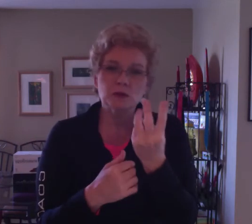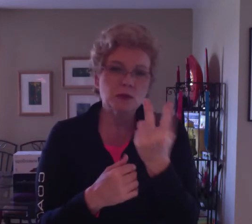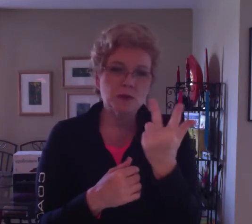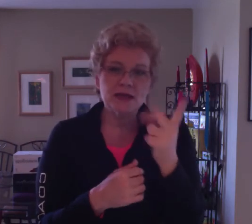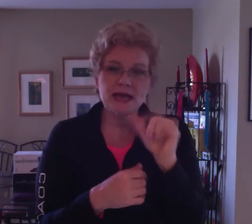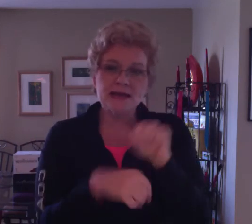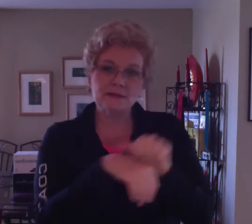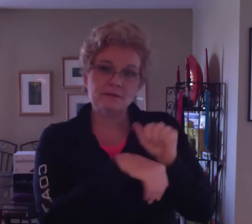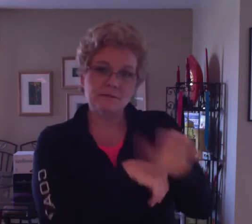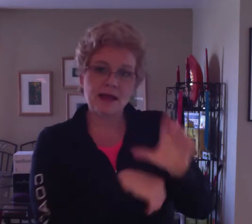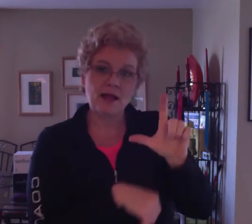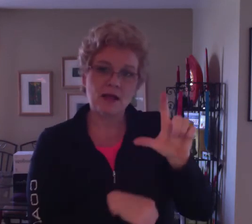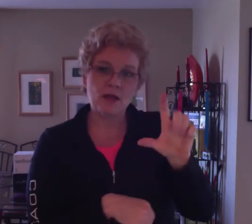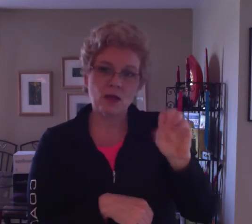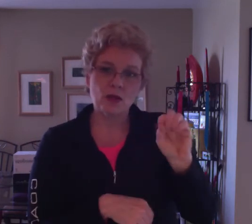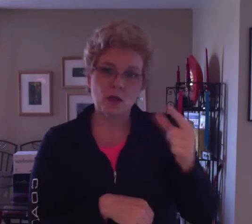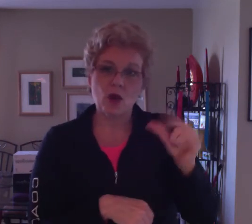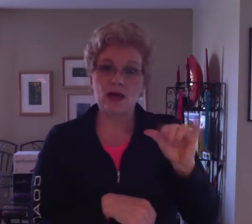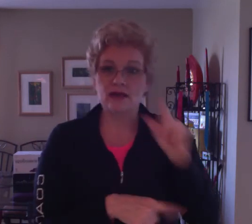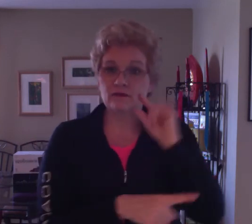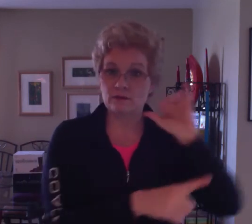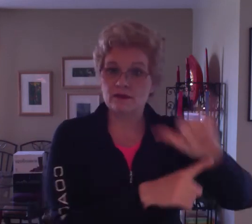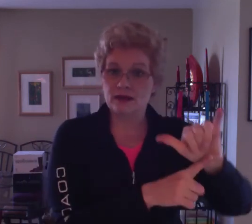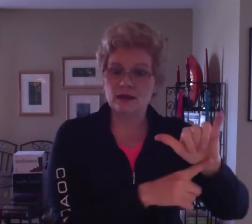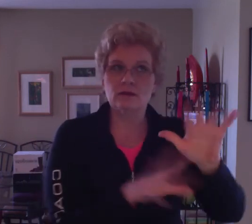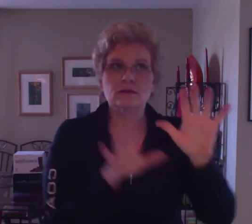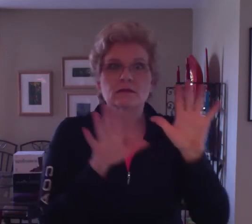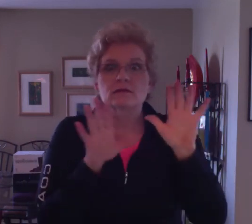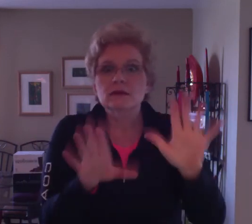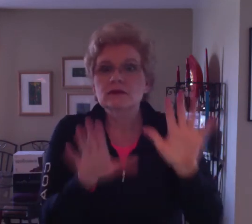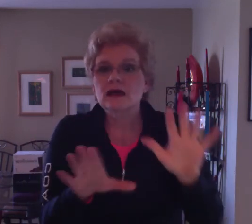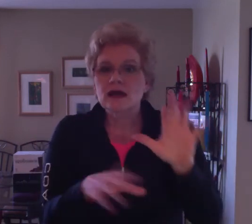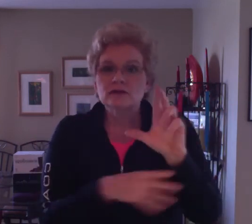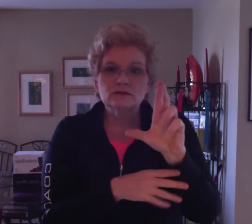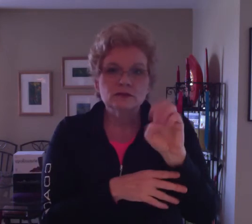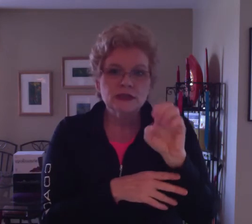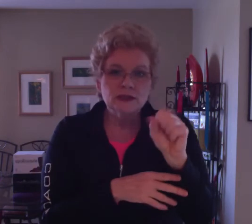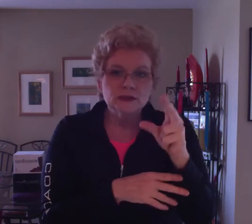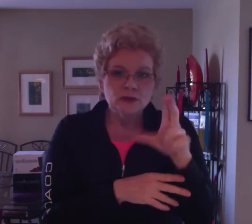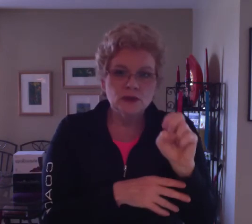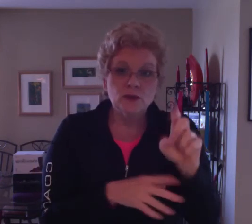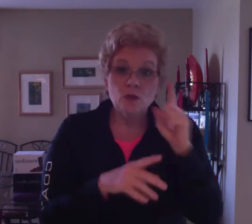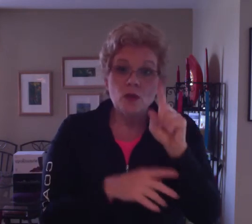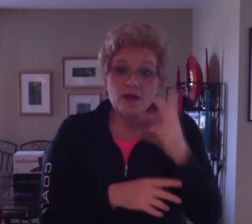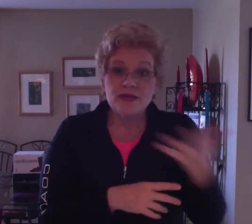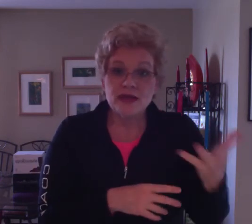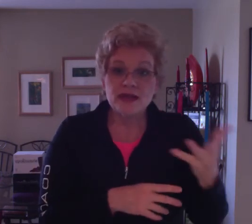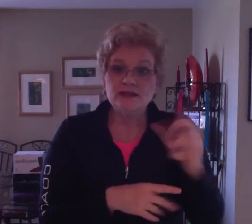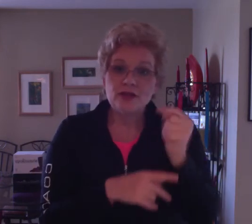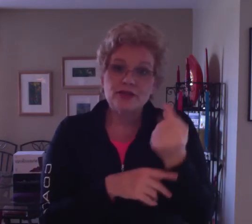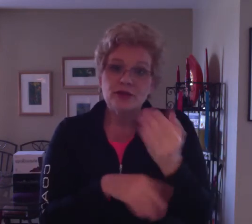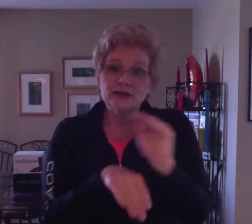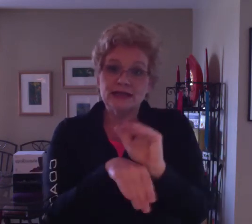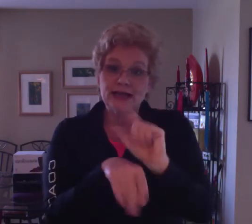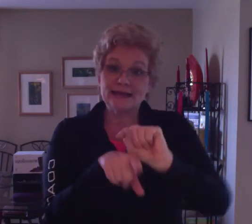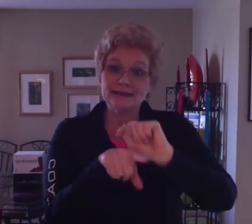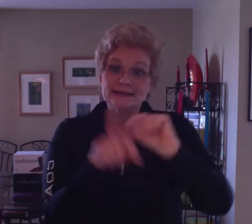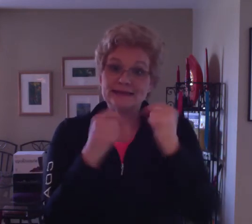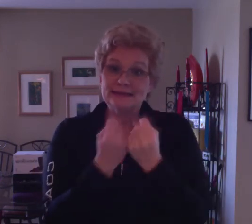too. It's a fantastic resource. We have so many things, and one of those things is a Thursday night team call. And please remember, you do